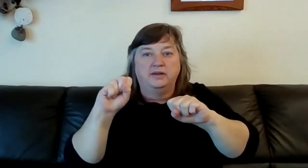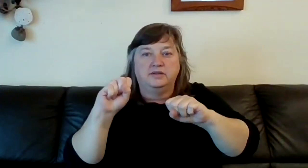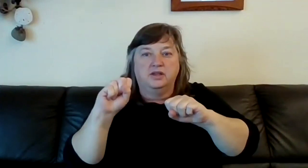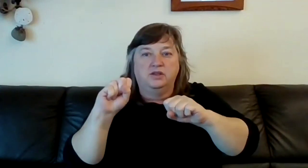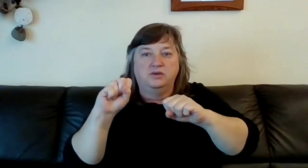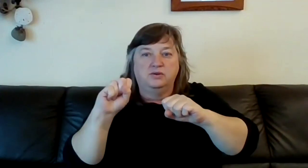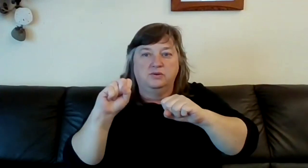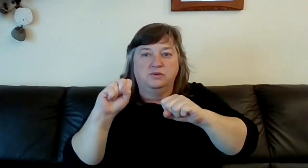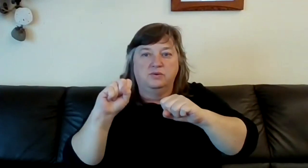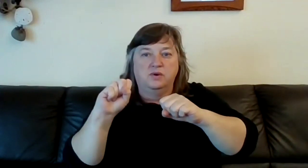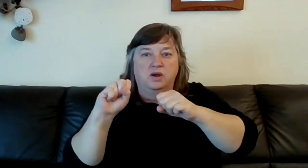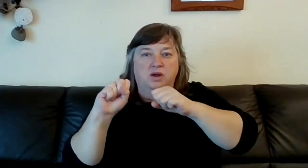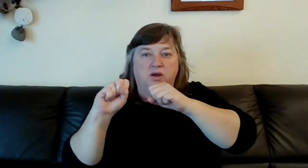and you